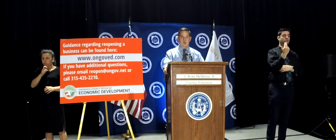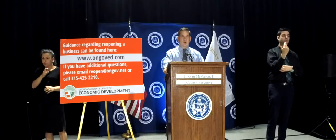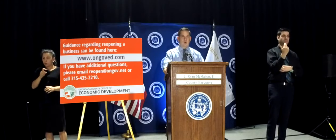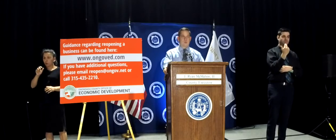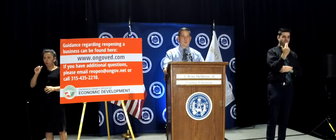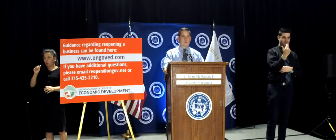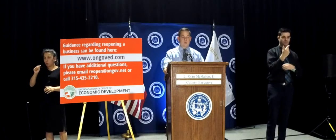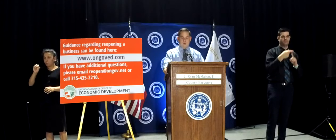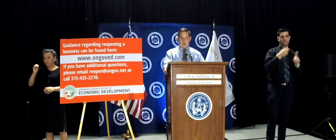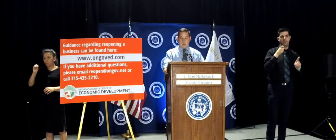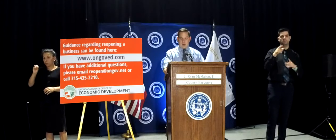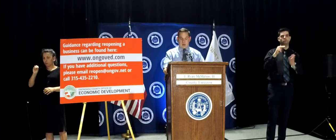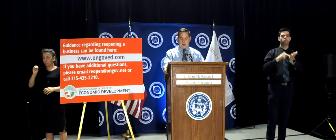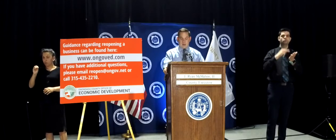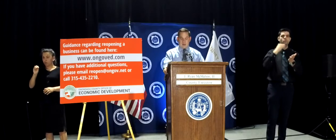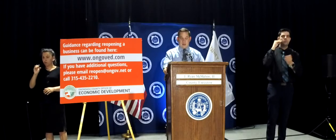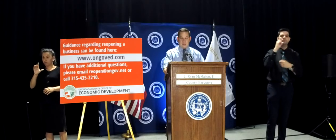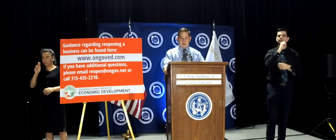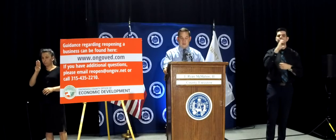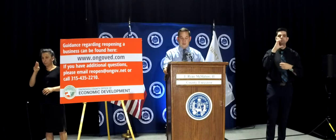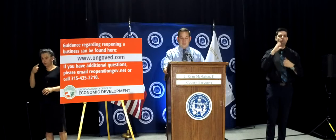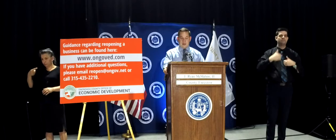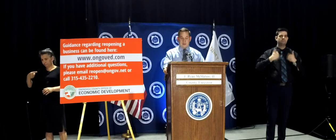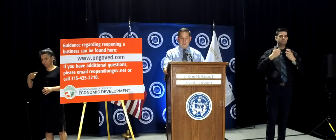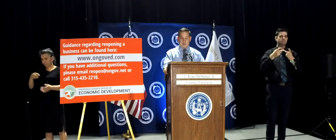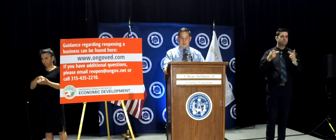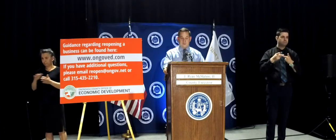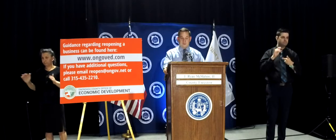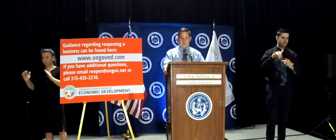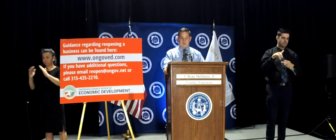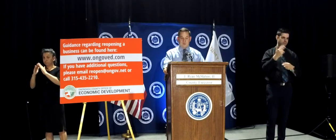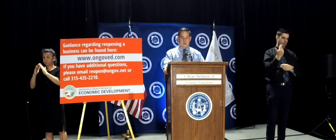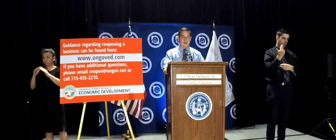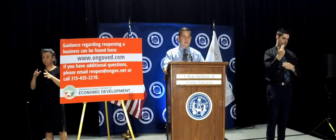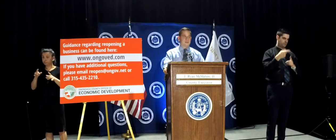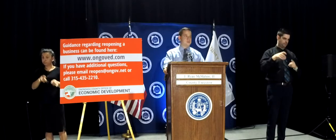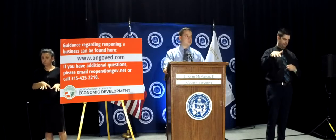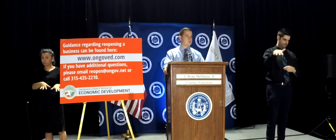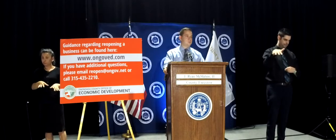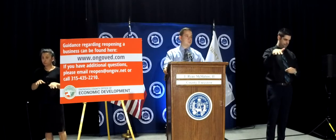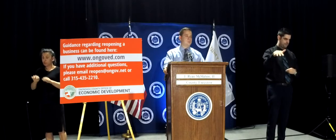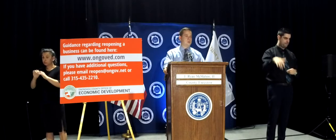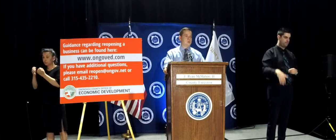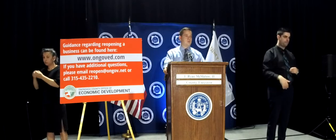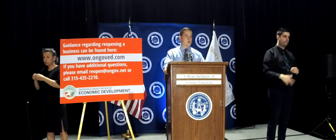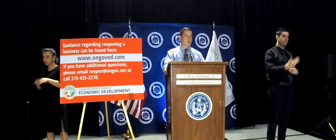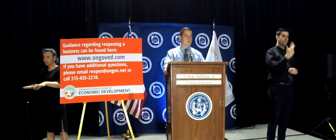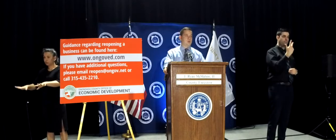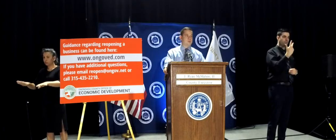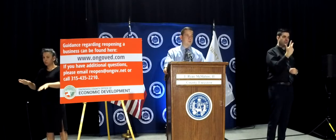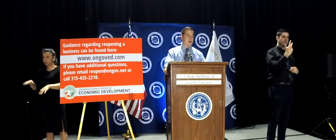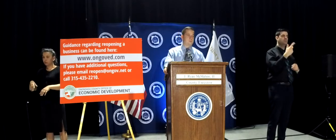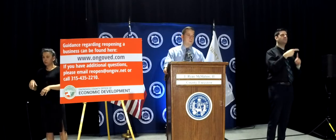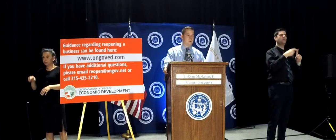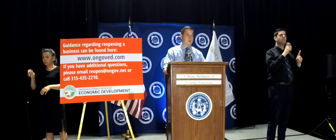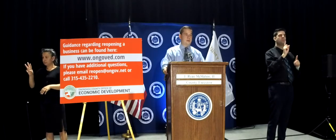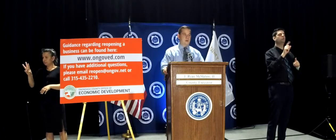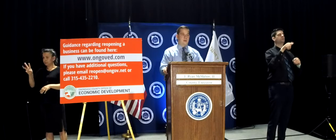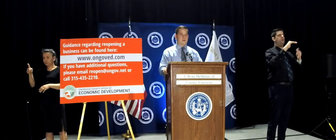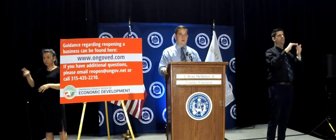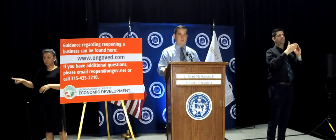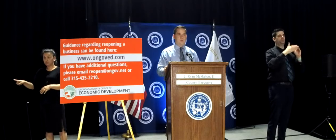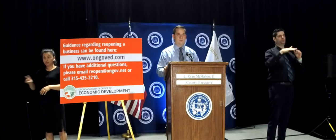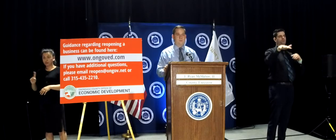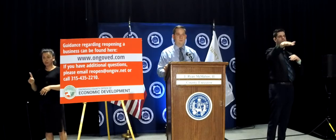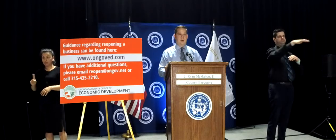basically nursing homes, and that leaves 3 cases for a community spread. That's